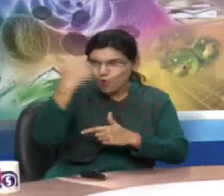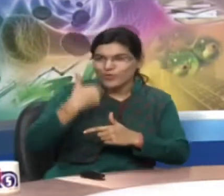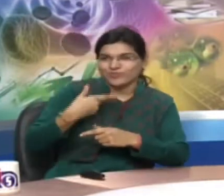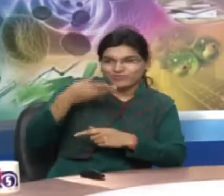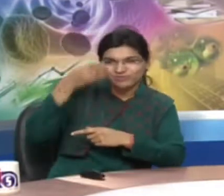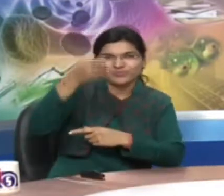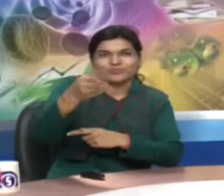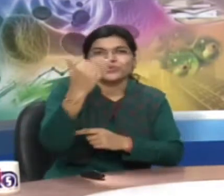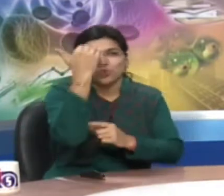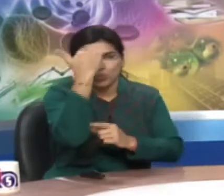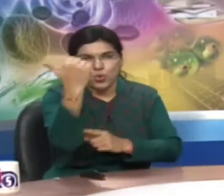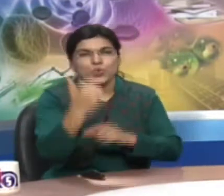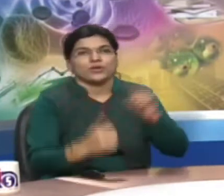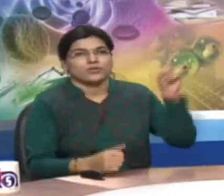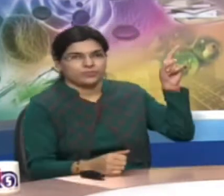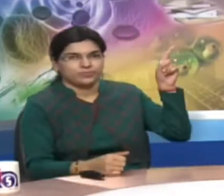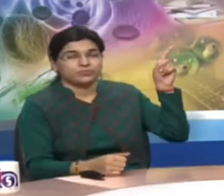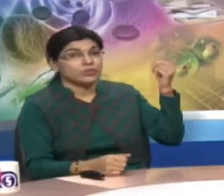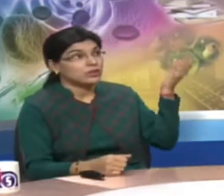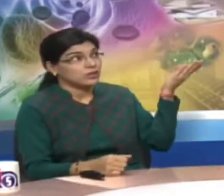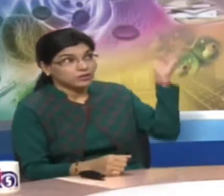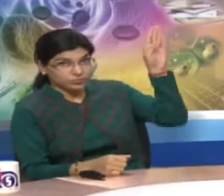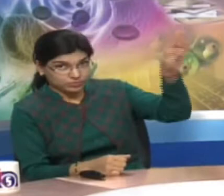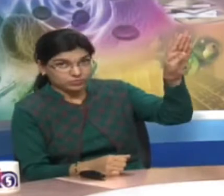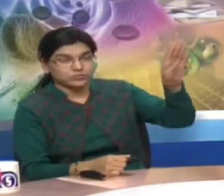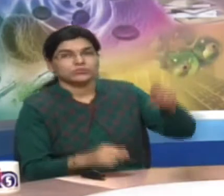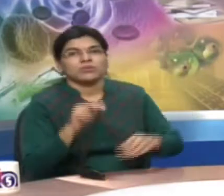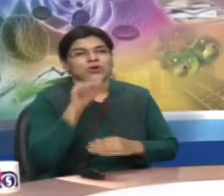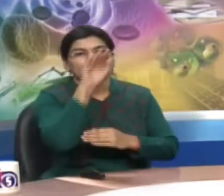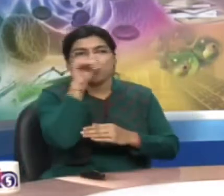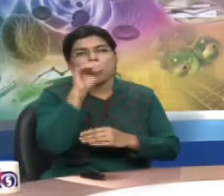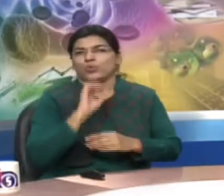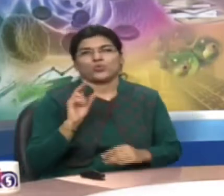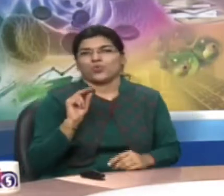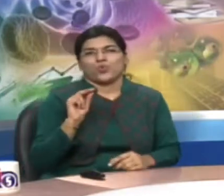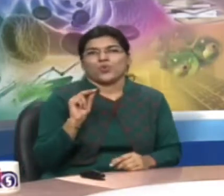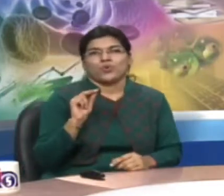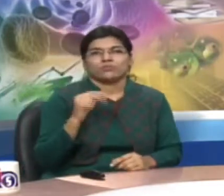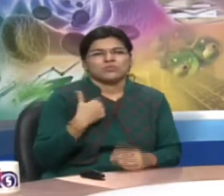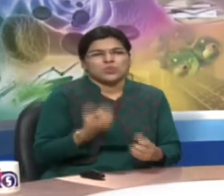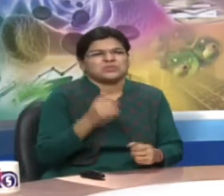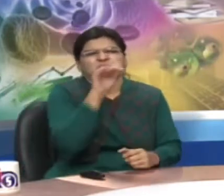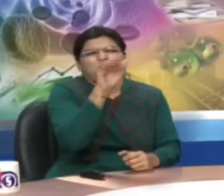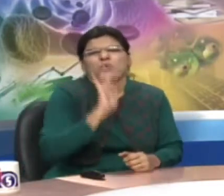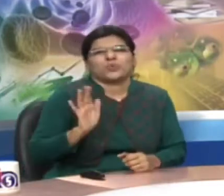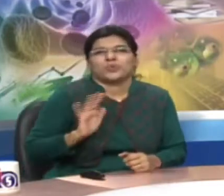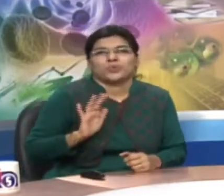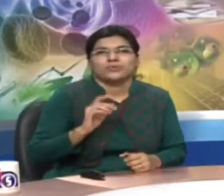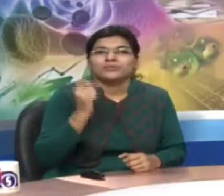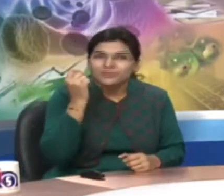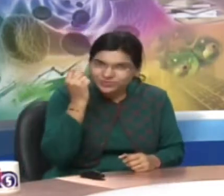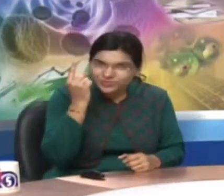we invite somebody to a marriage. This is invited. The second, the opposite will be